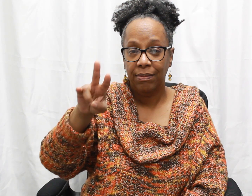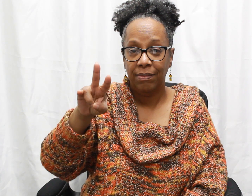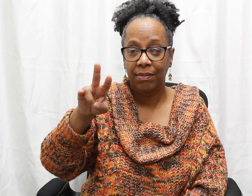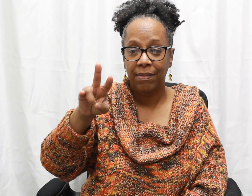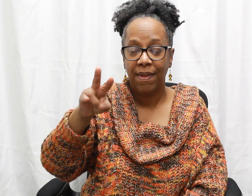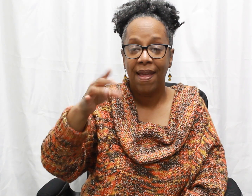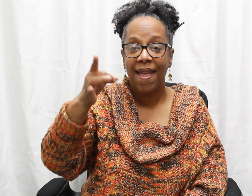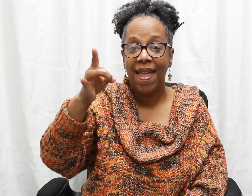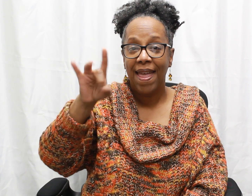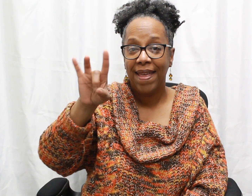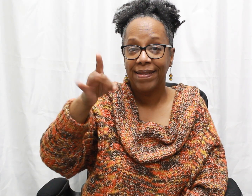17,